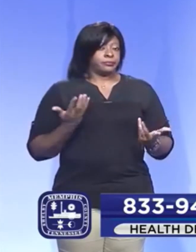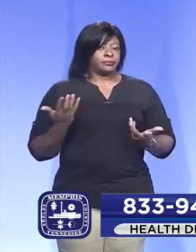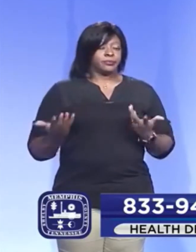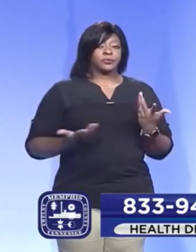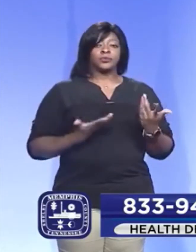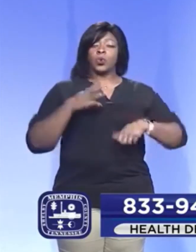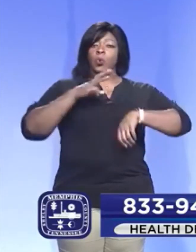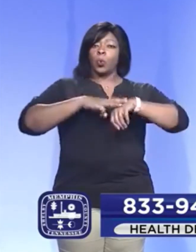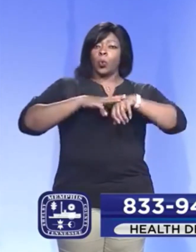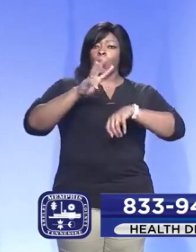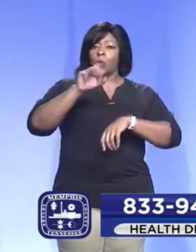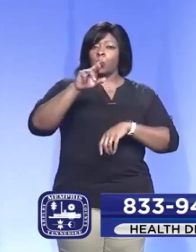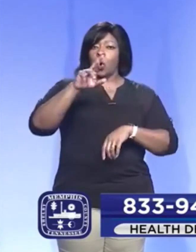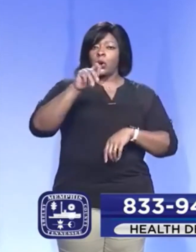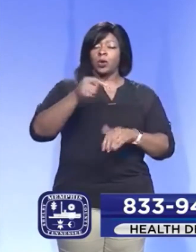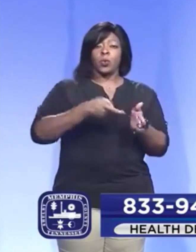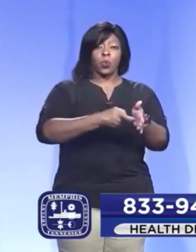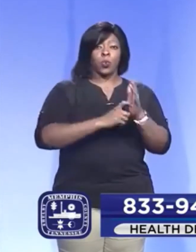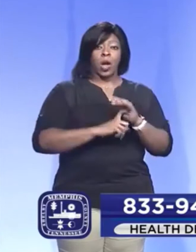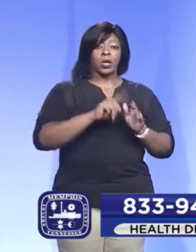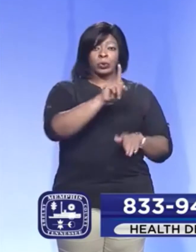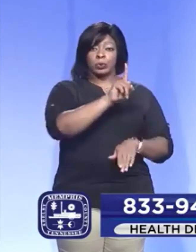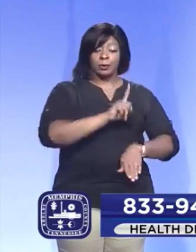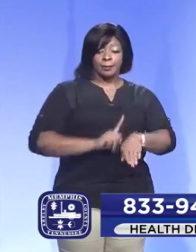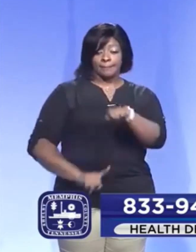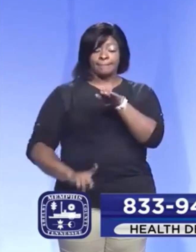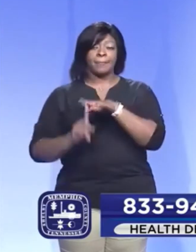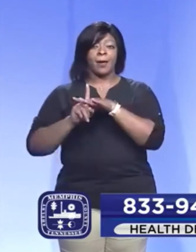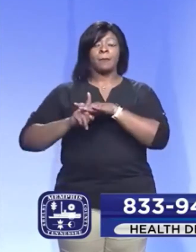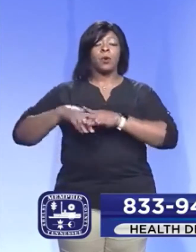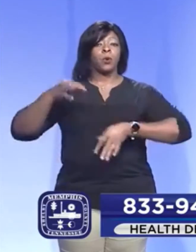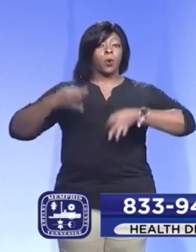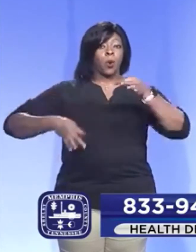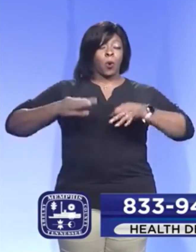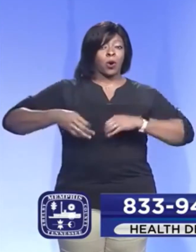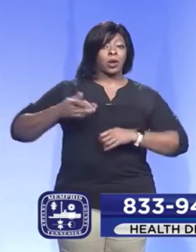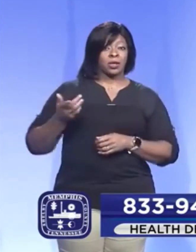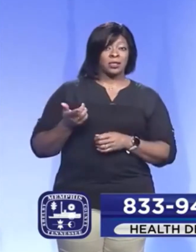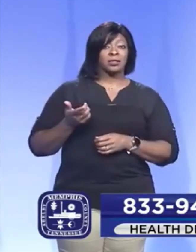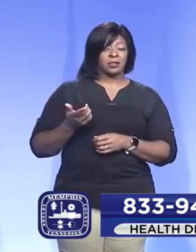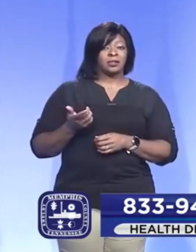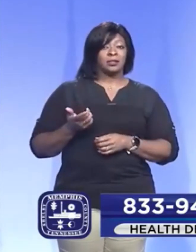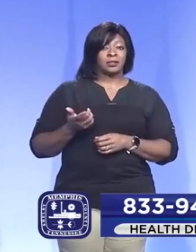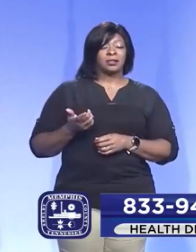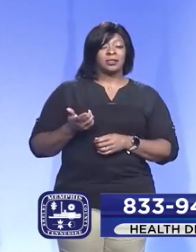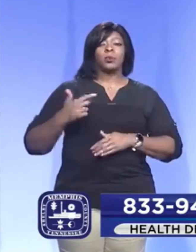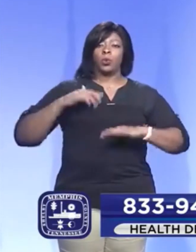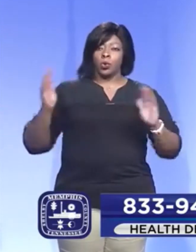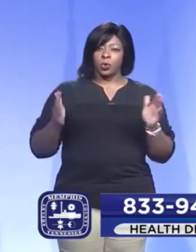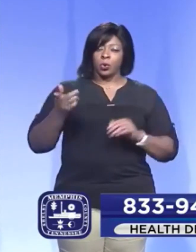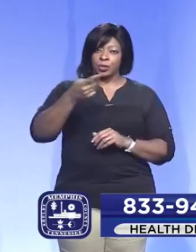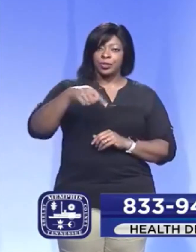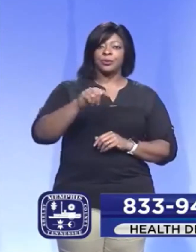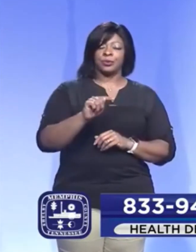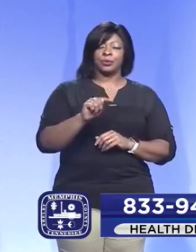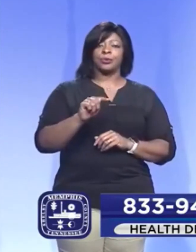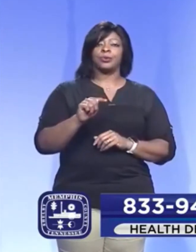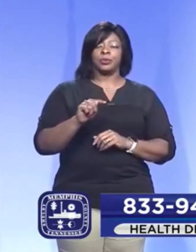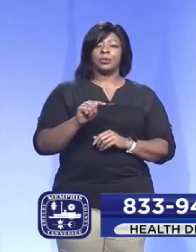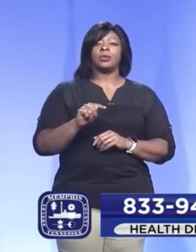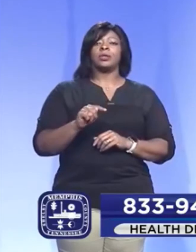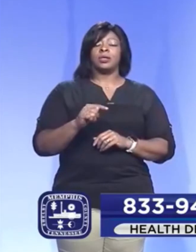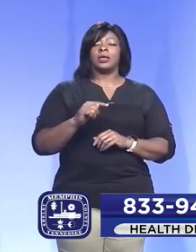warrant or something that requires you to appear in court, we encourage you to